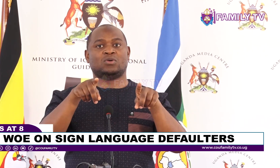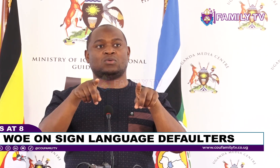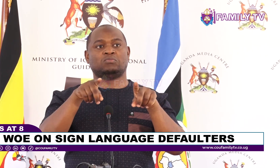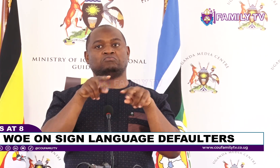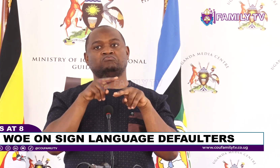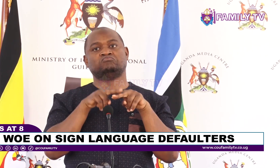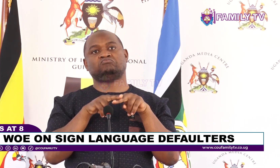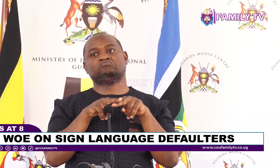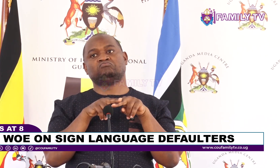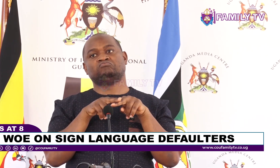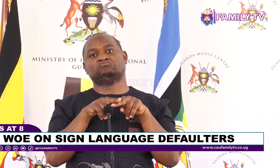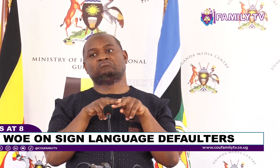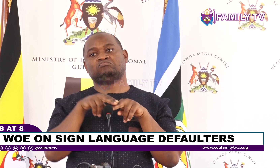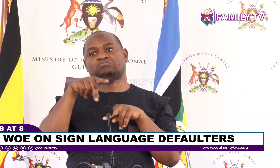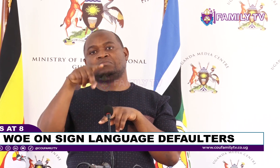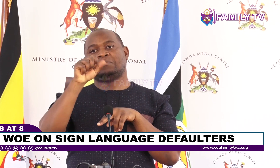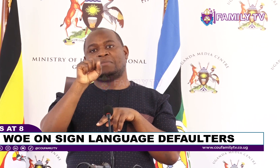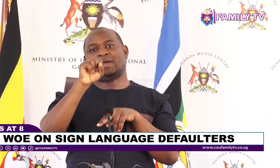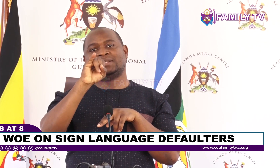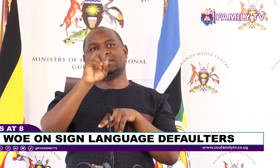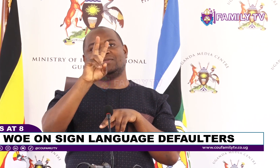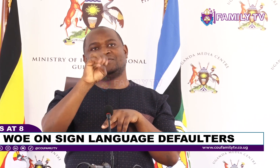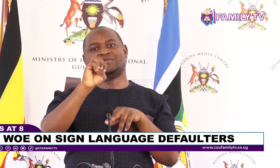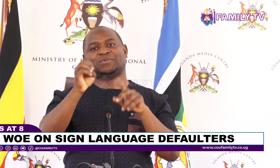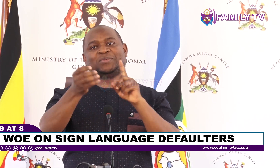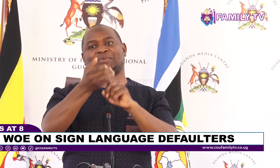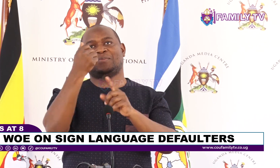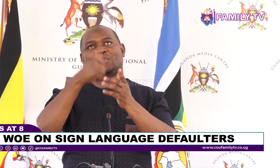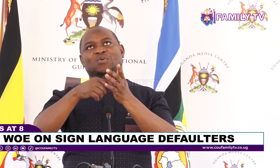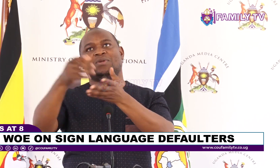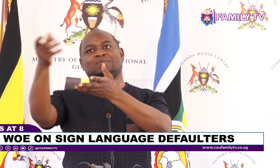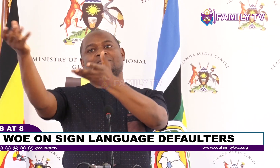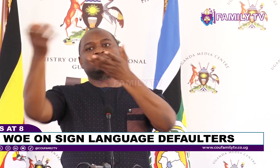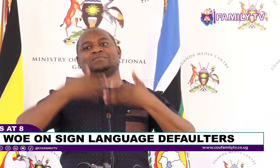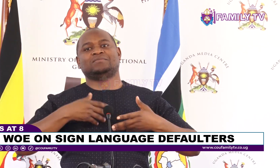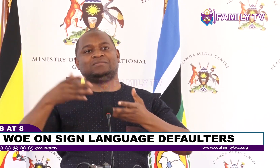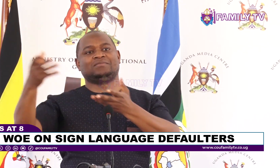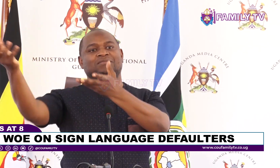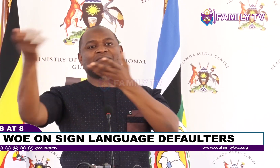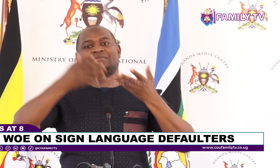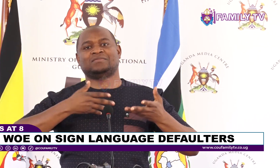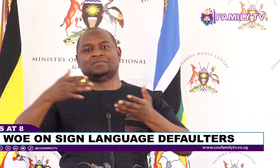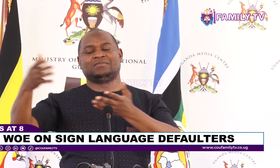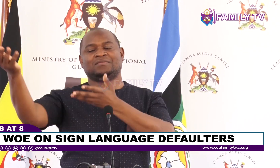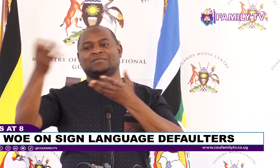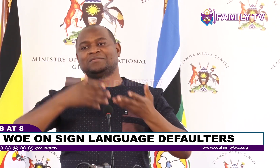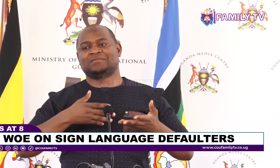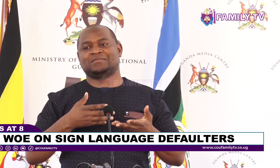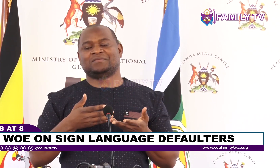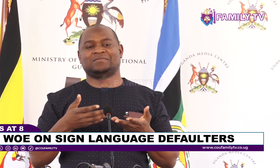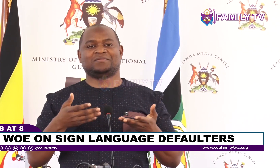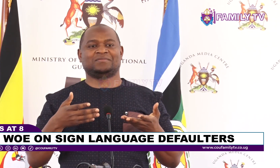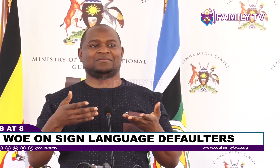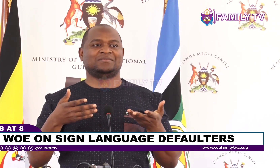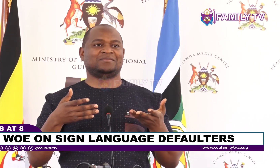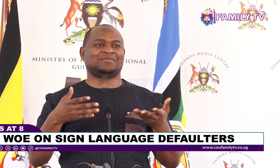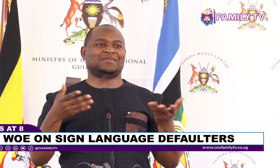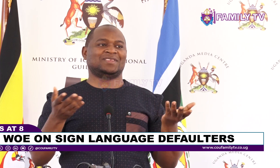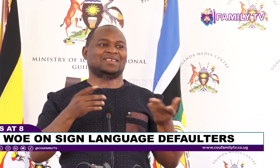Also the people have become passive recipients of all programs